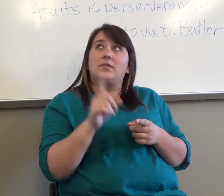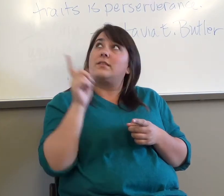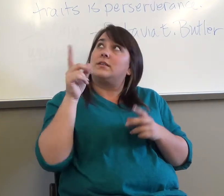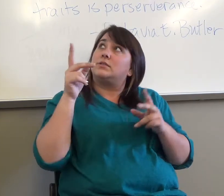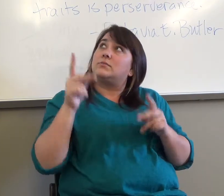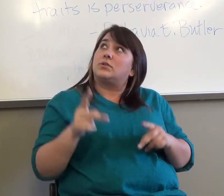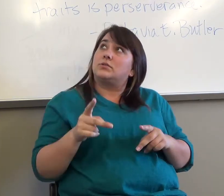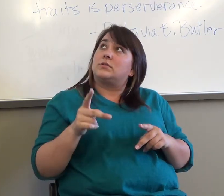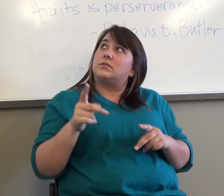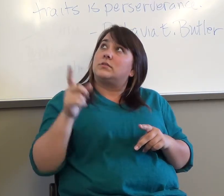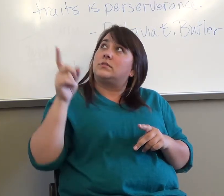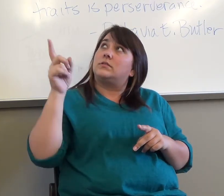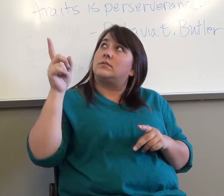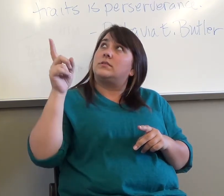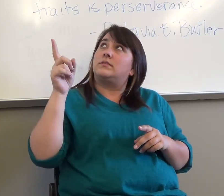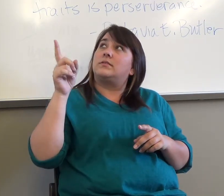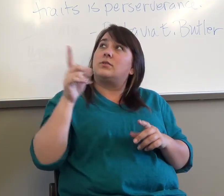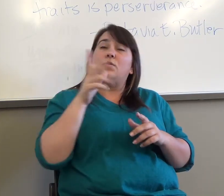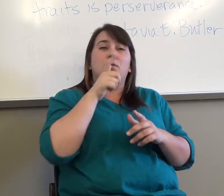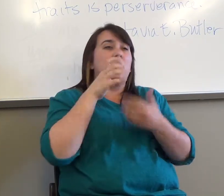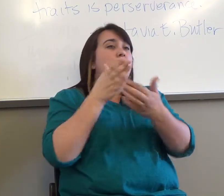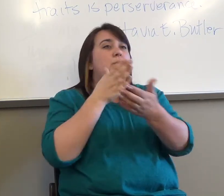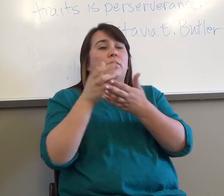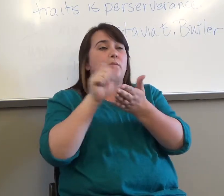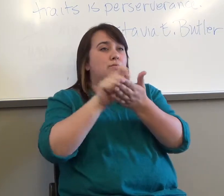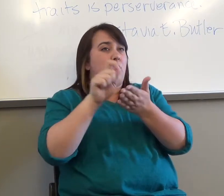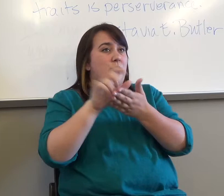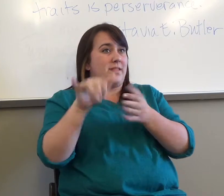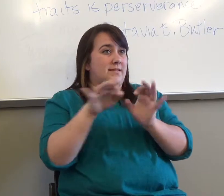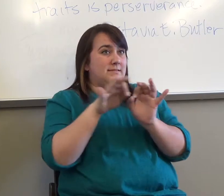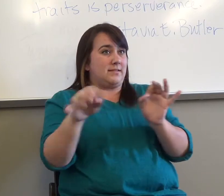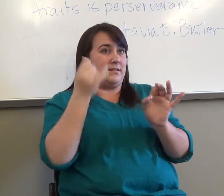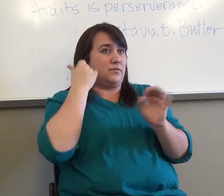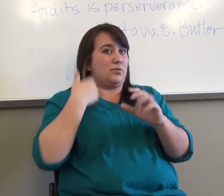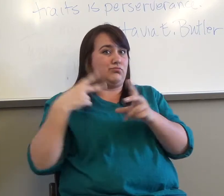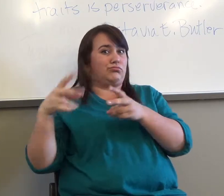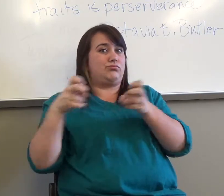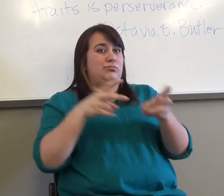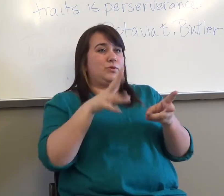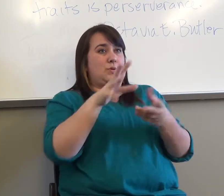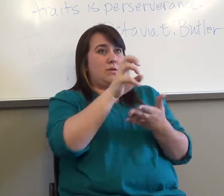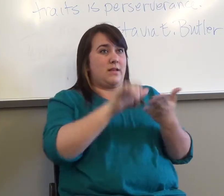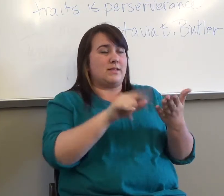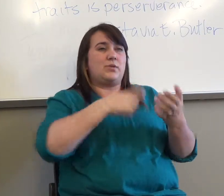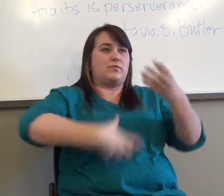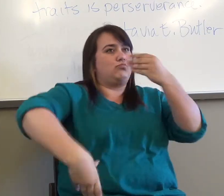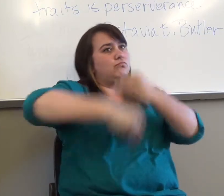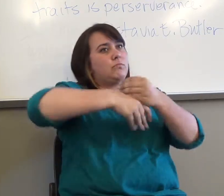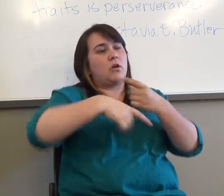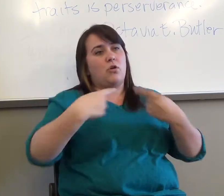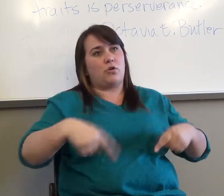is really going to, if you're going to do this assignment, you're really going to add an argument.